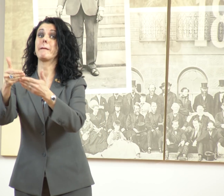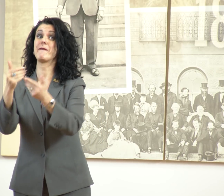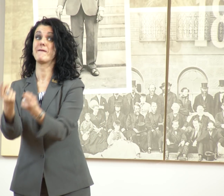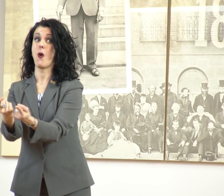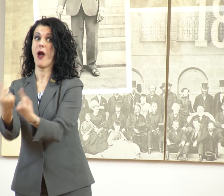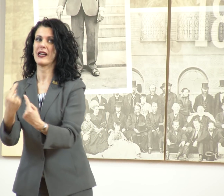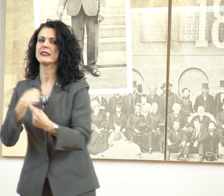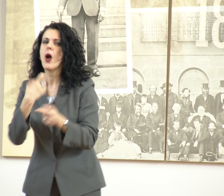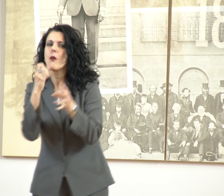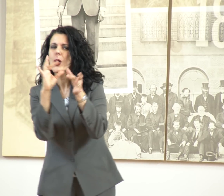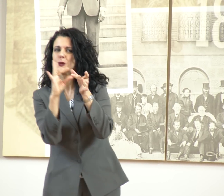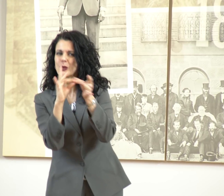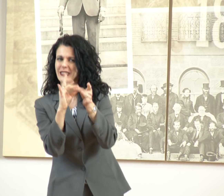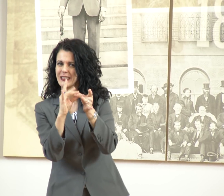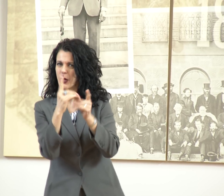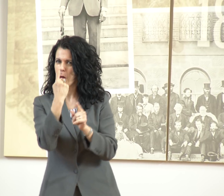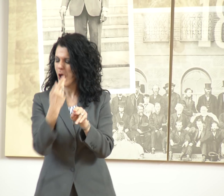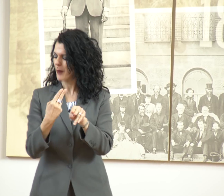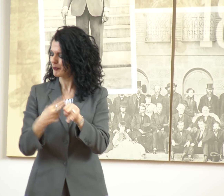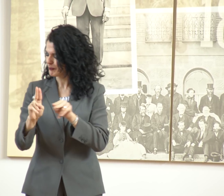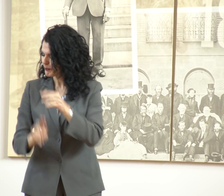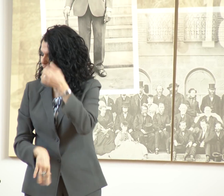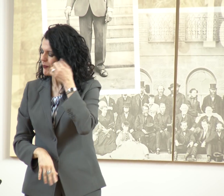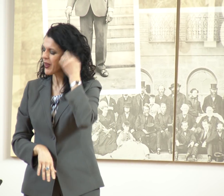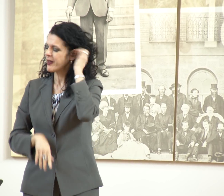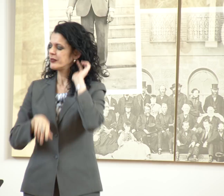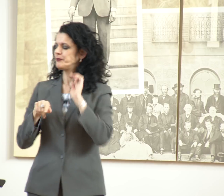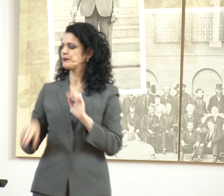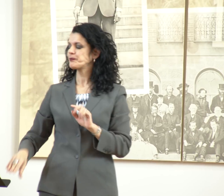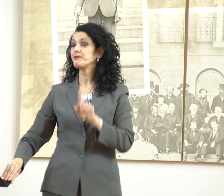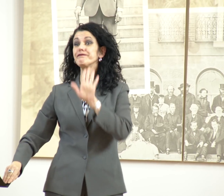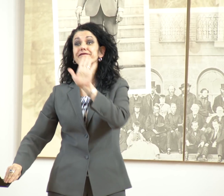Taylor. But before he comes up, I want to share a brief remark.